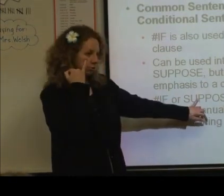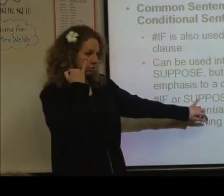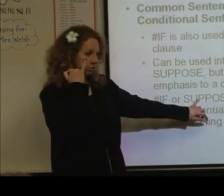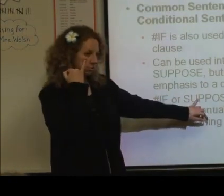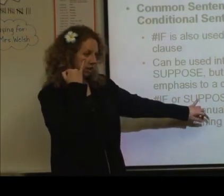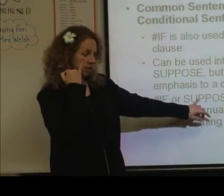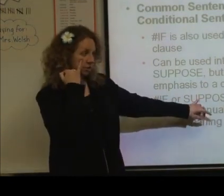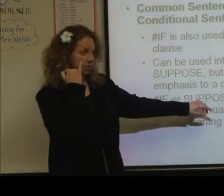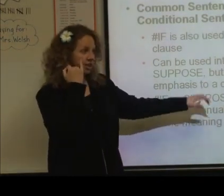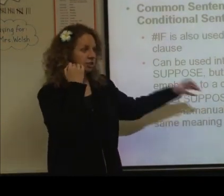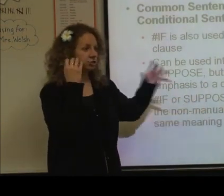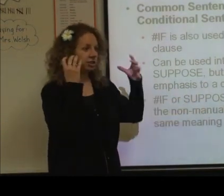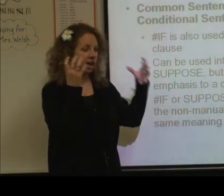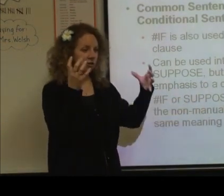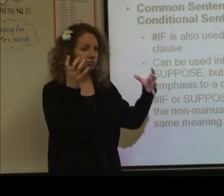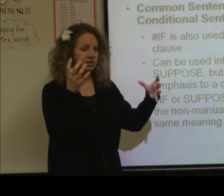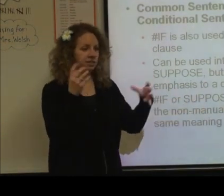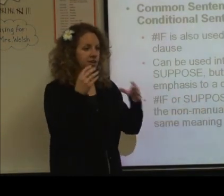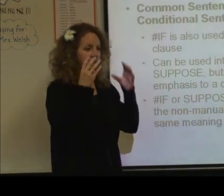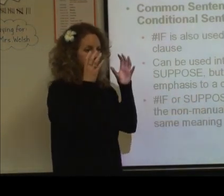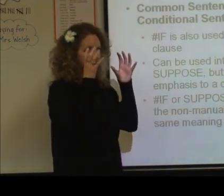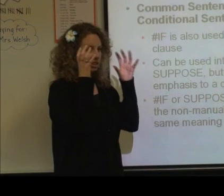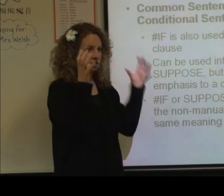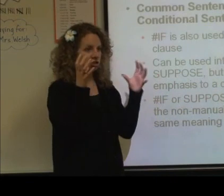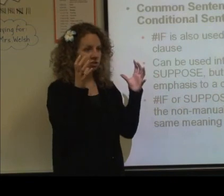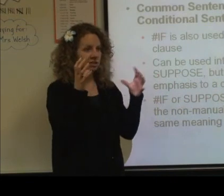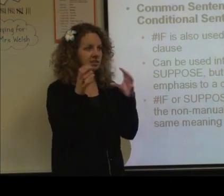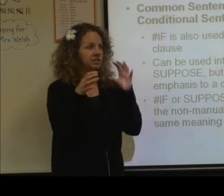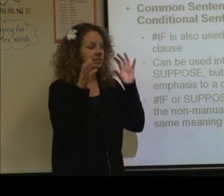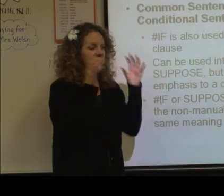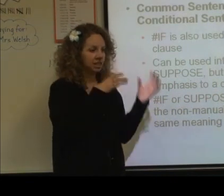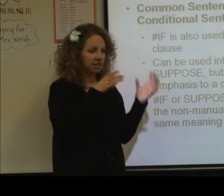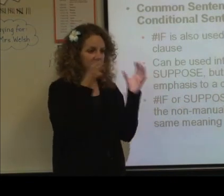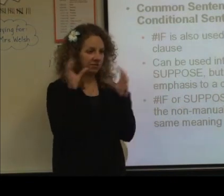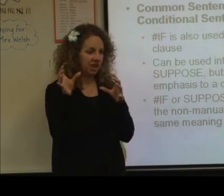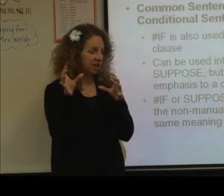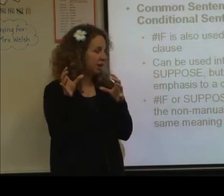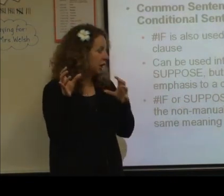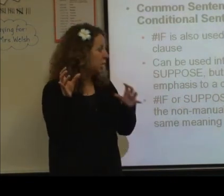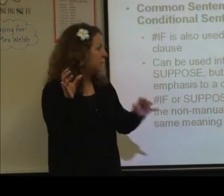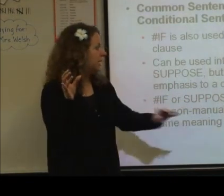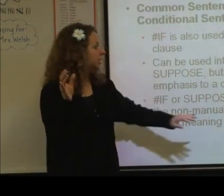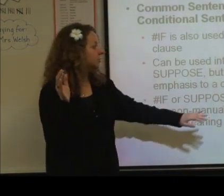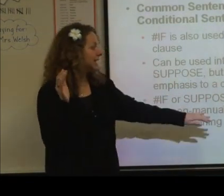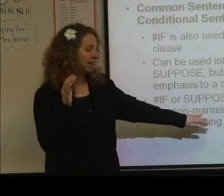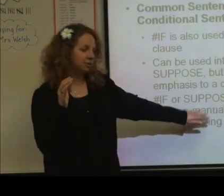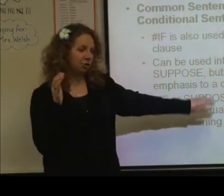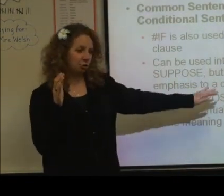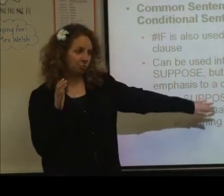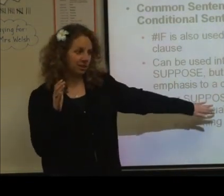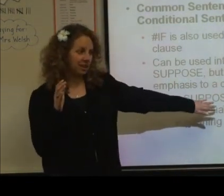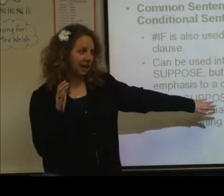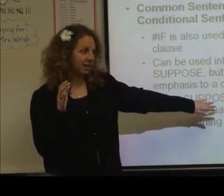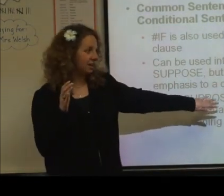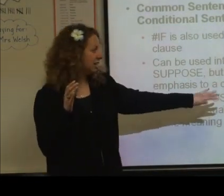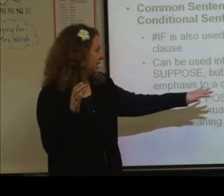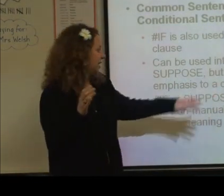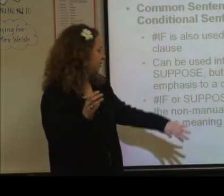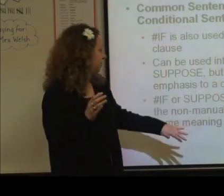suppose, okay, so that's usually how you see the conditional sentence is the if then, but you can omit that if